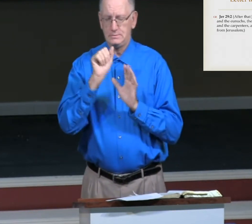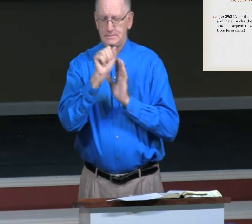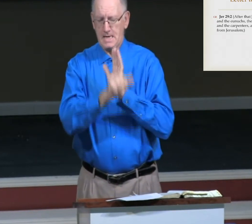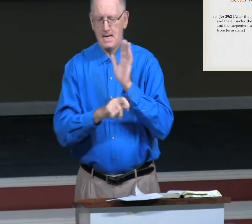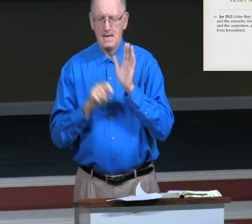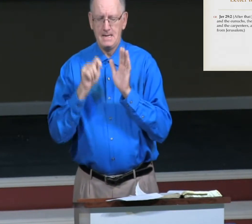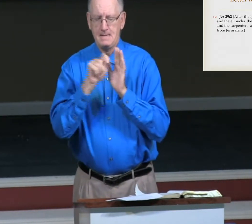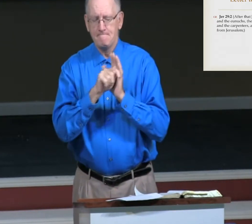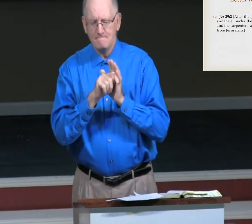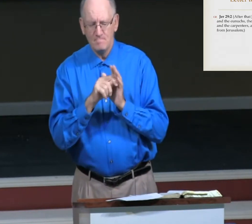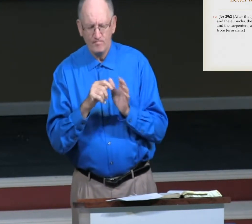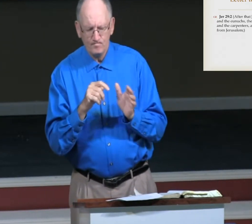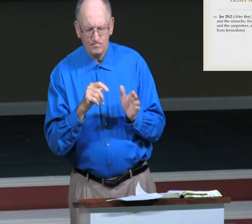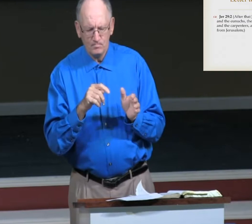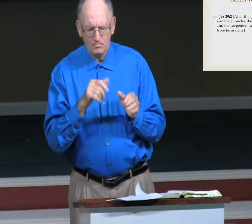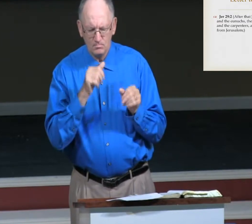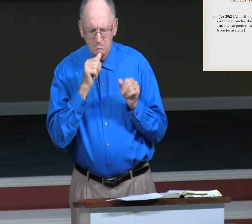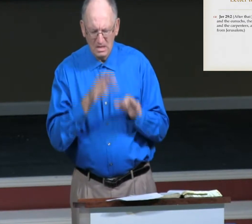during this whole COVID situation.